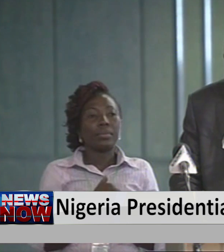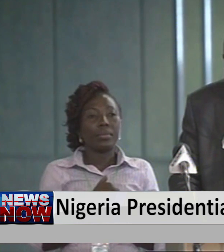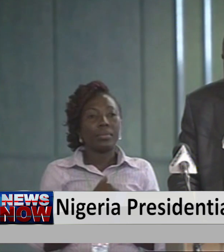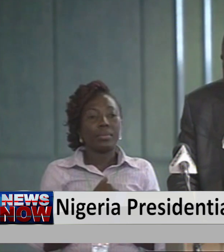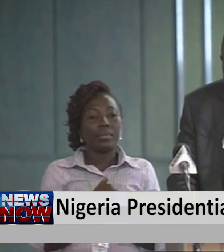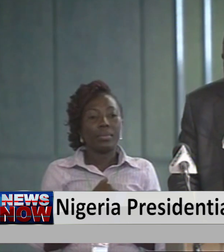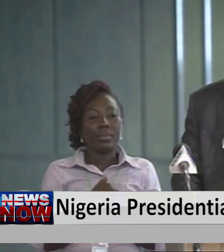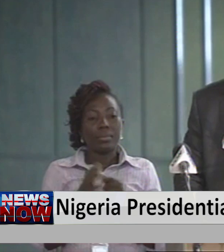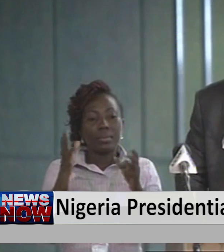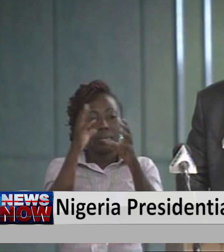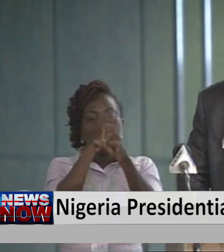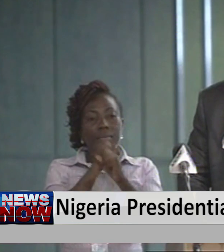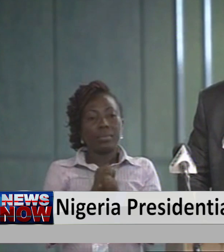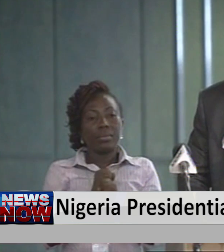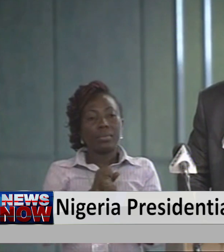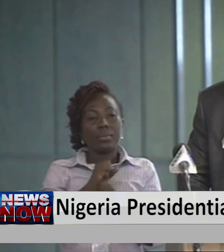that scored